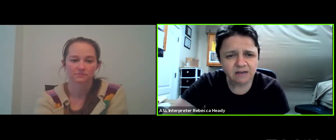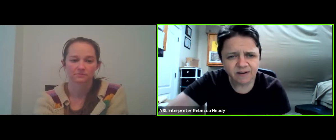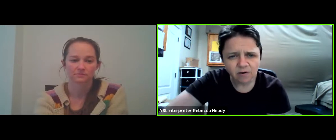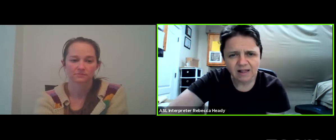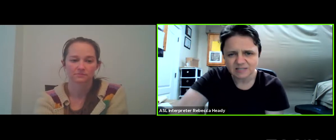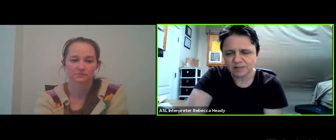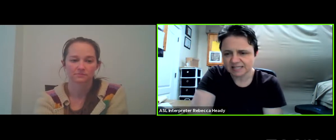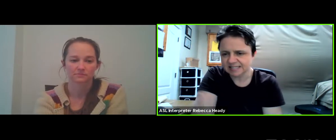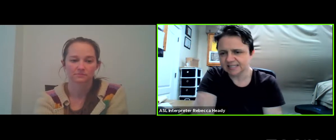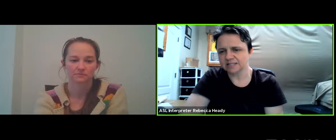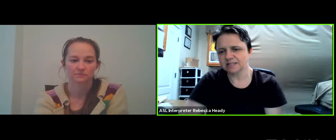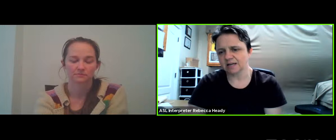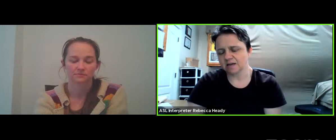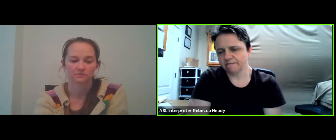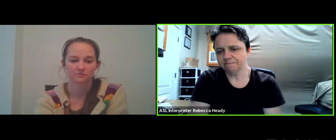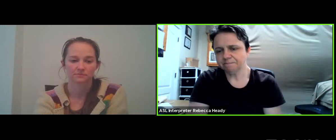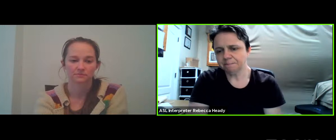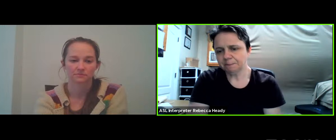let's see, he failed class because he didn't study.